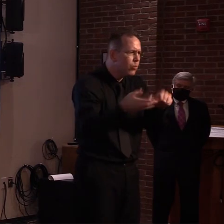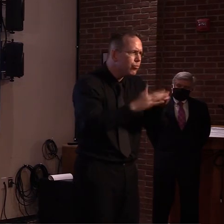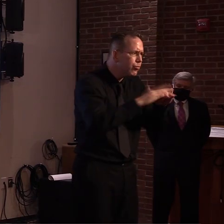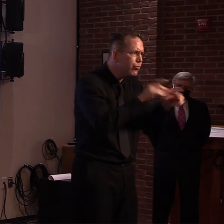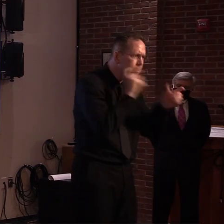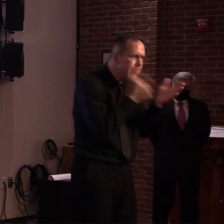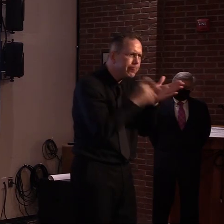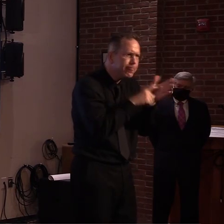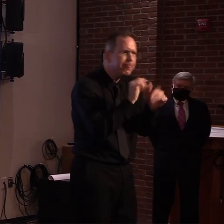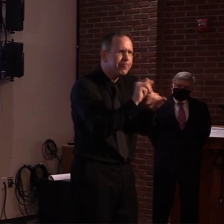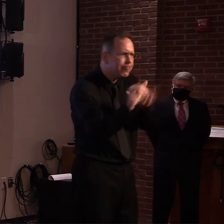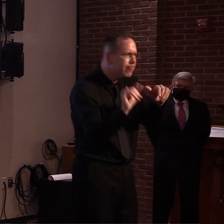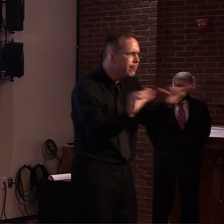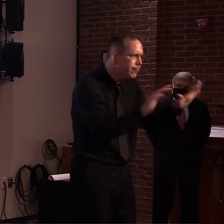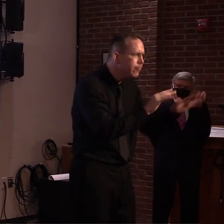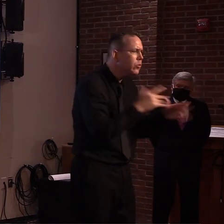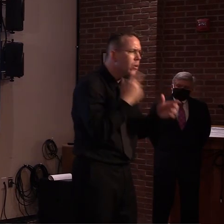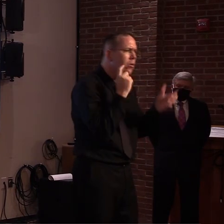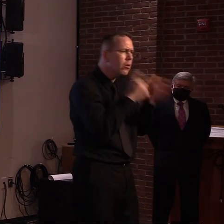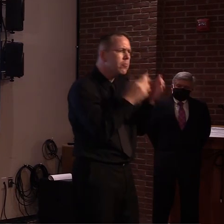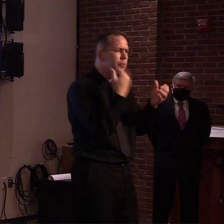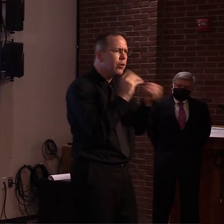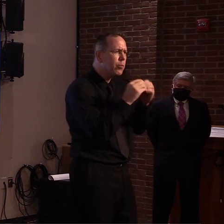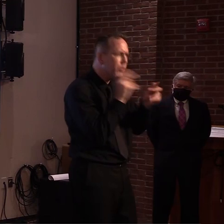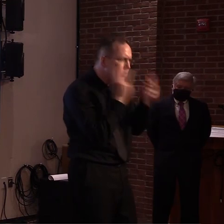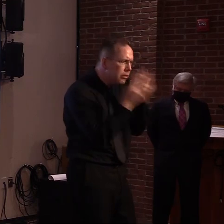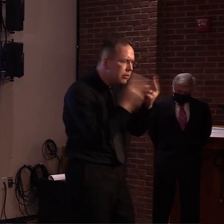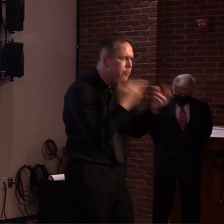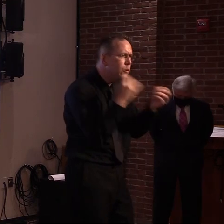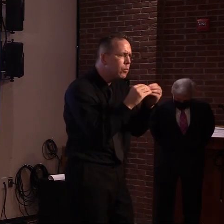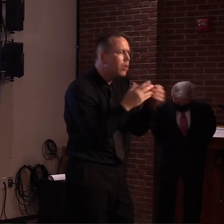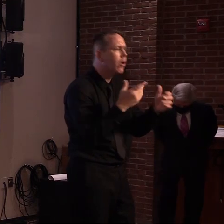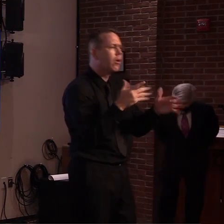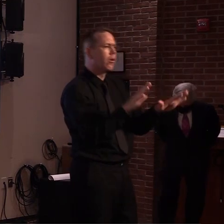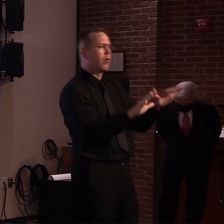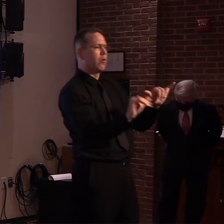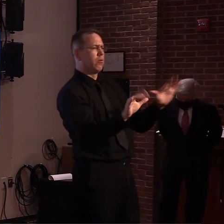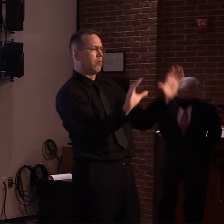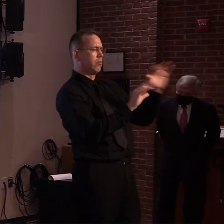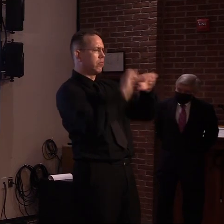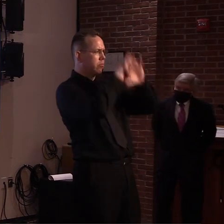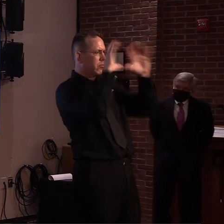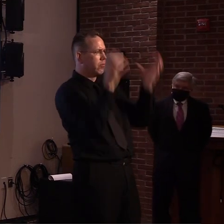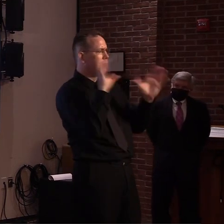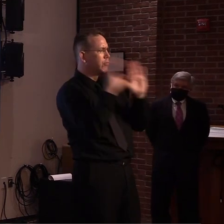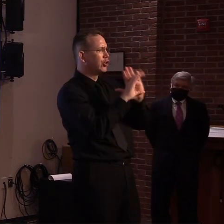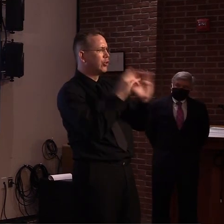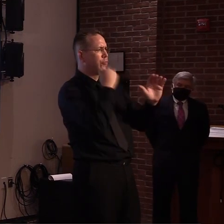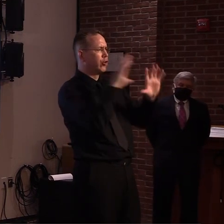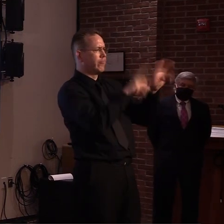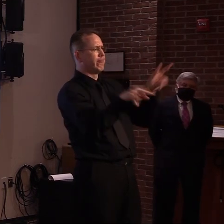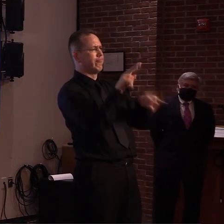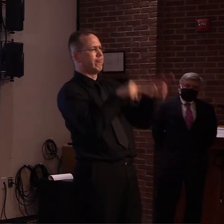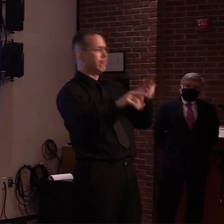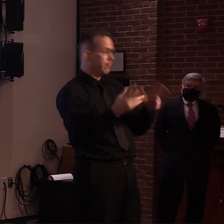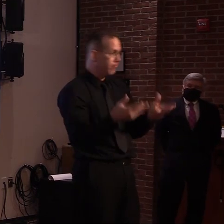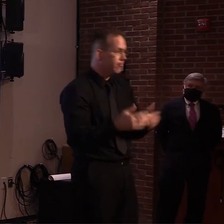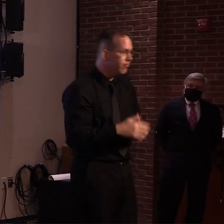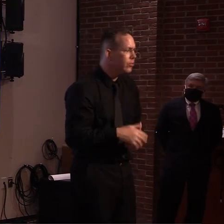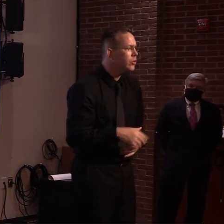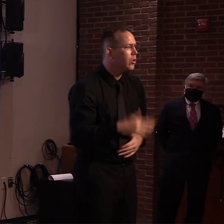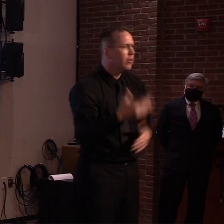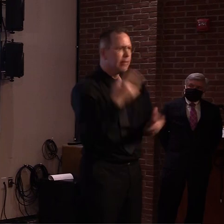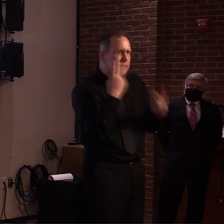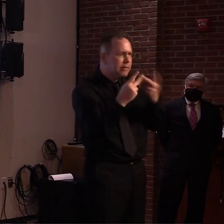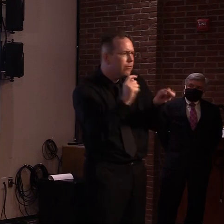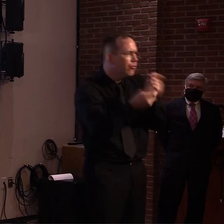this pandemic is moving so fast. So I encourage people to be skeptical. And believe me, the number of